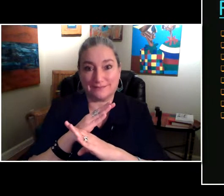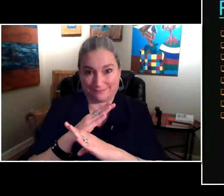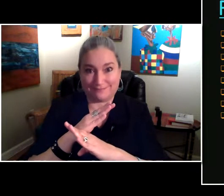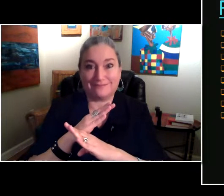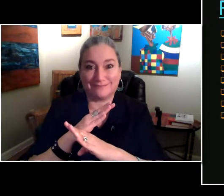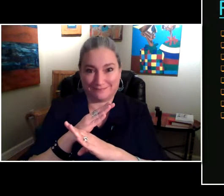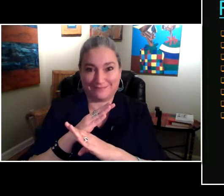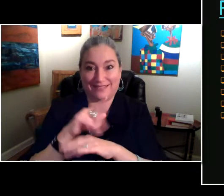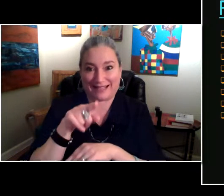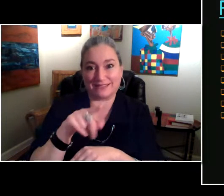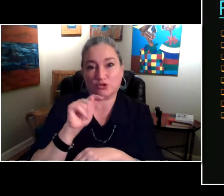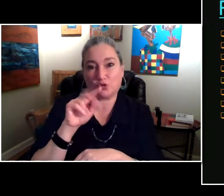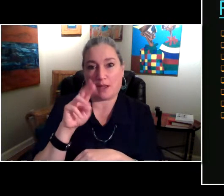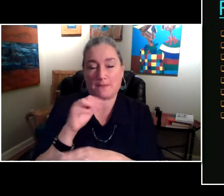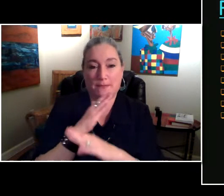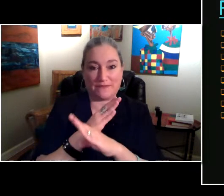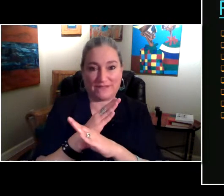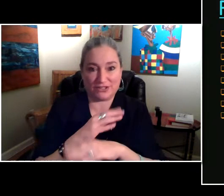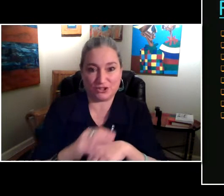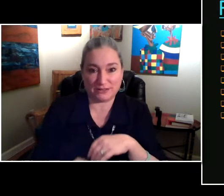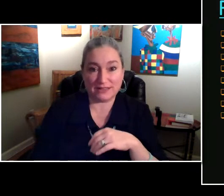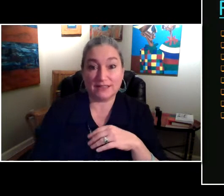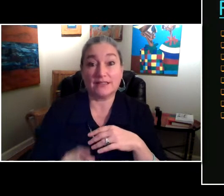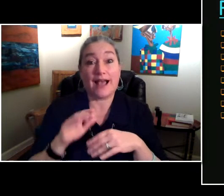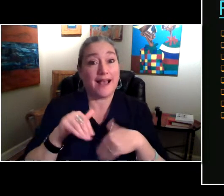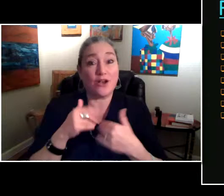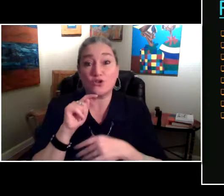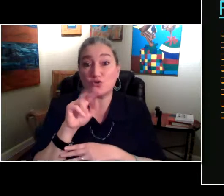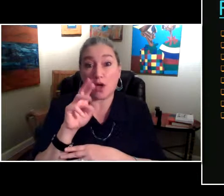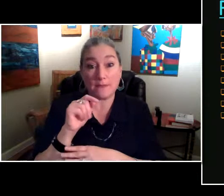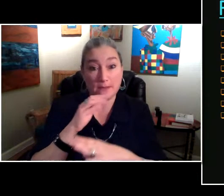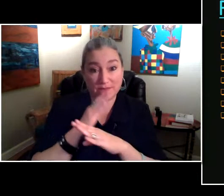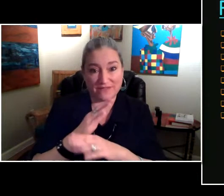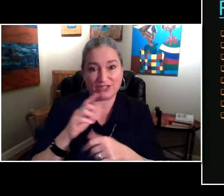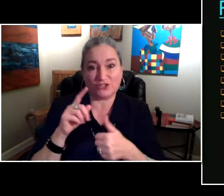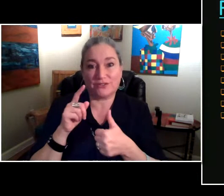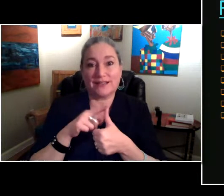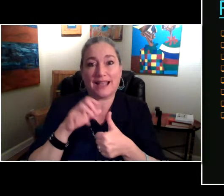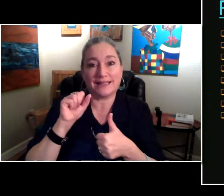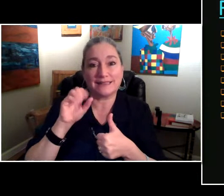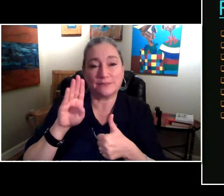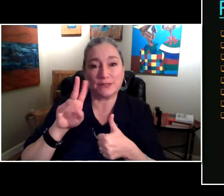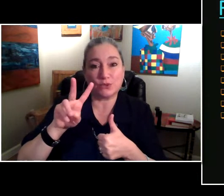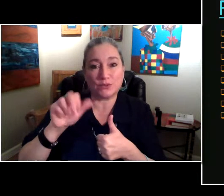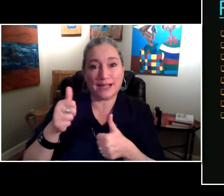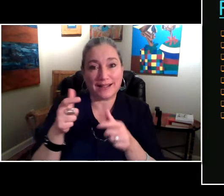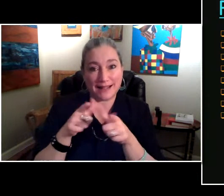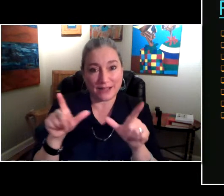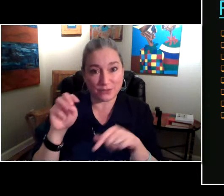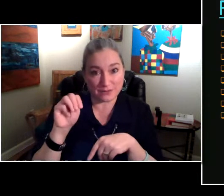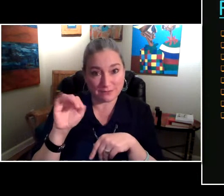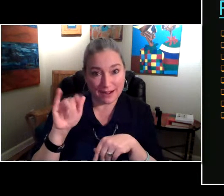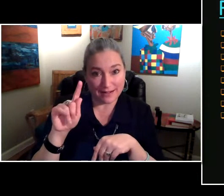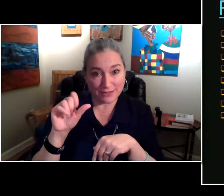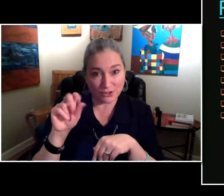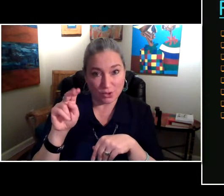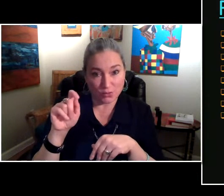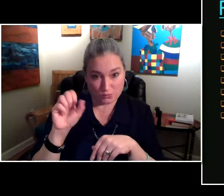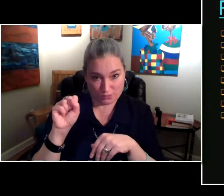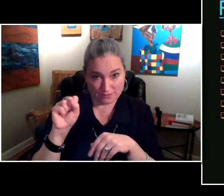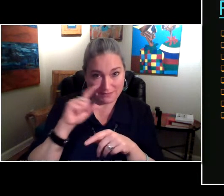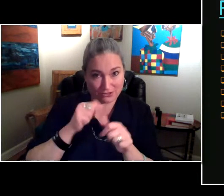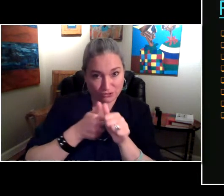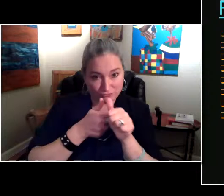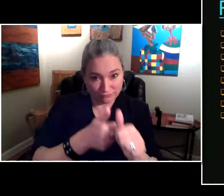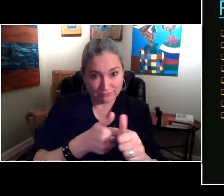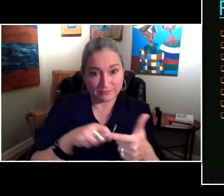knowledge and the wealth of resources. And this last one is particularly important, this trauma prevention and the addition of that. How do we do